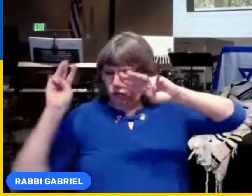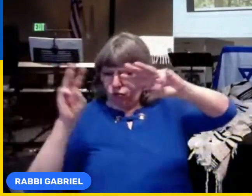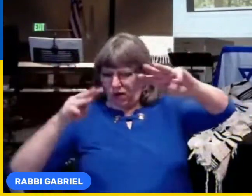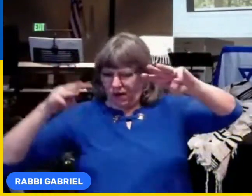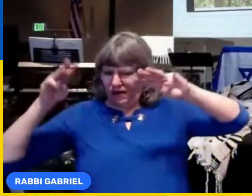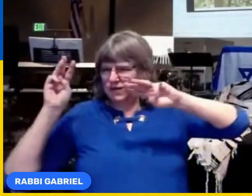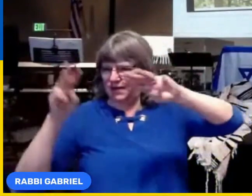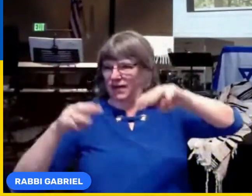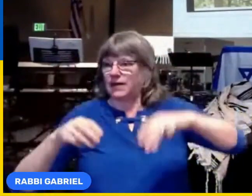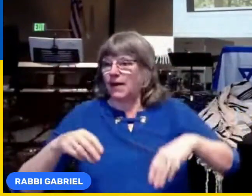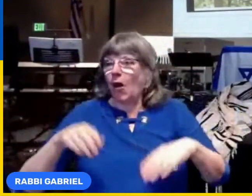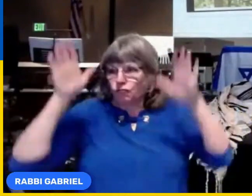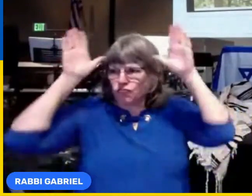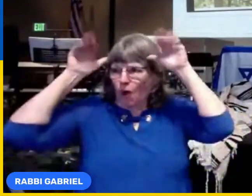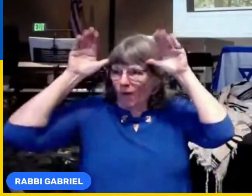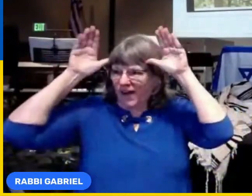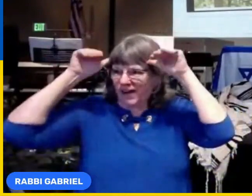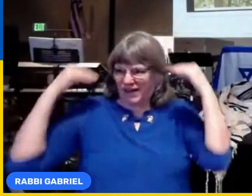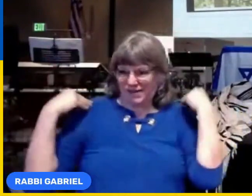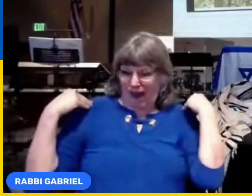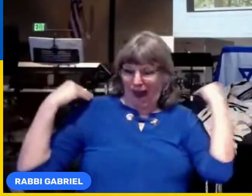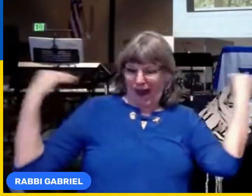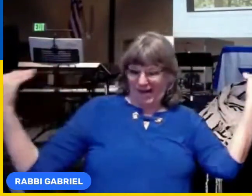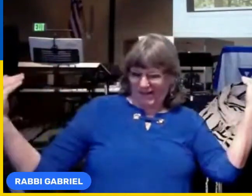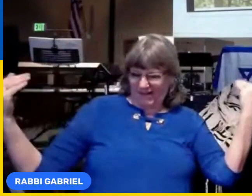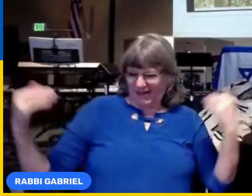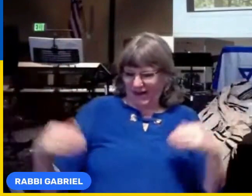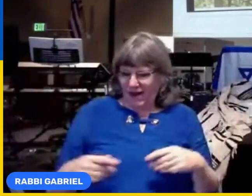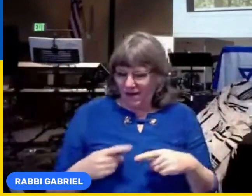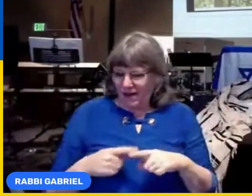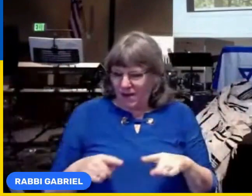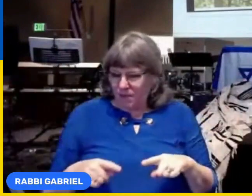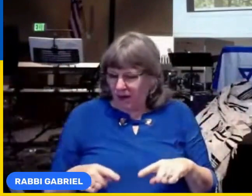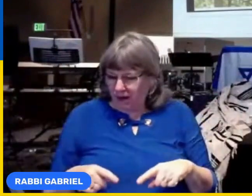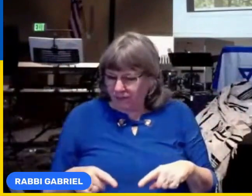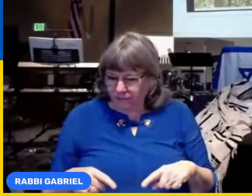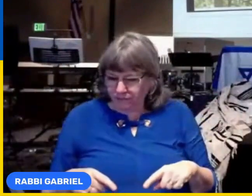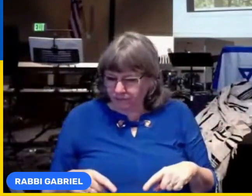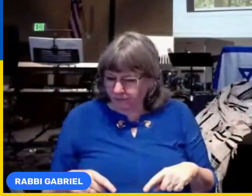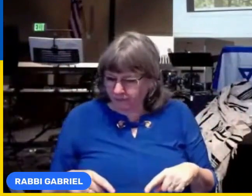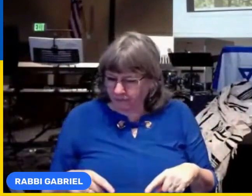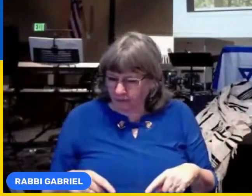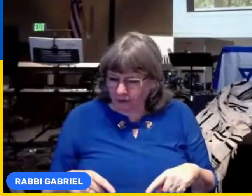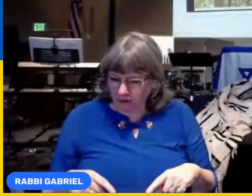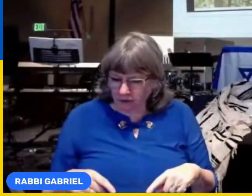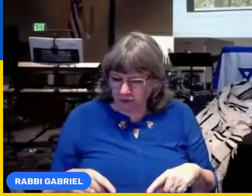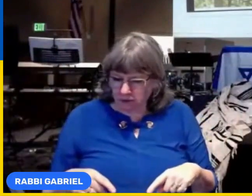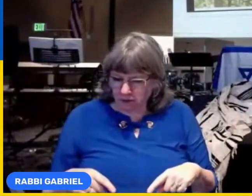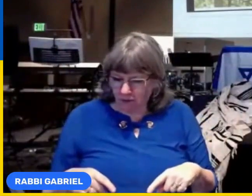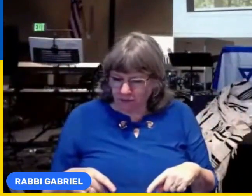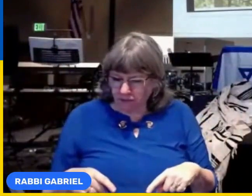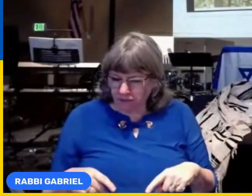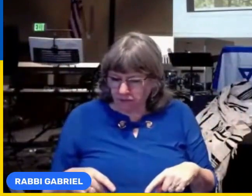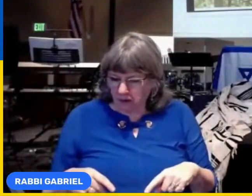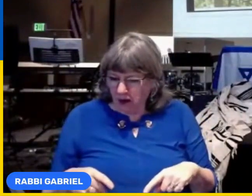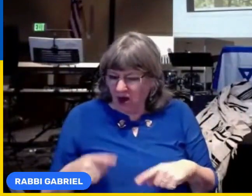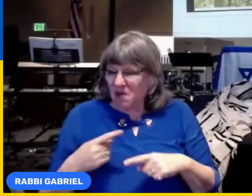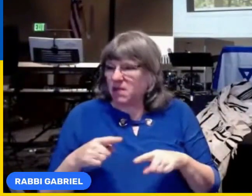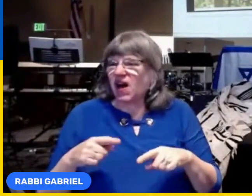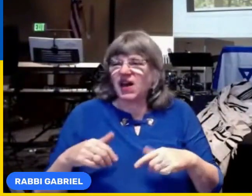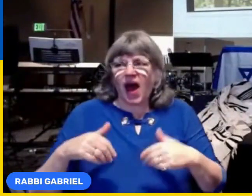the letter to the Hebrews tells us that it was nothing compared to what is to be.